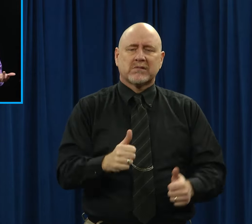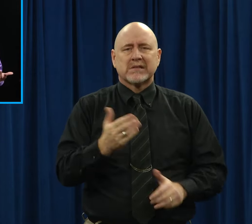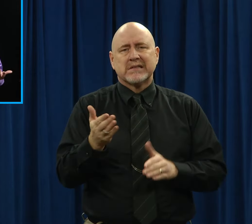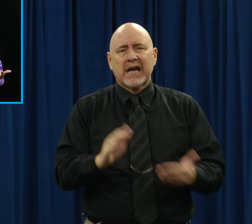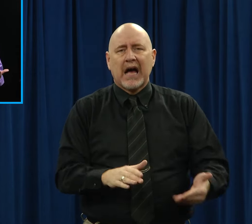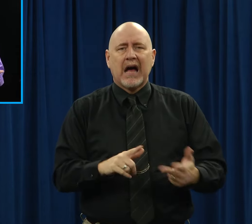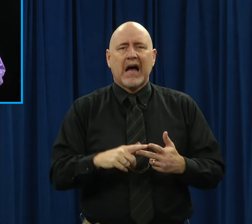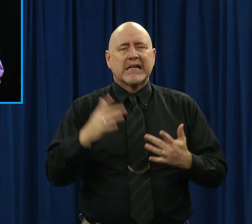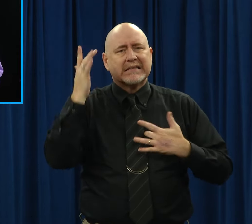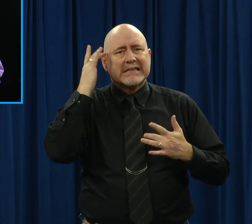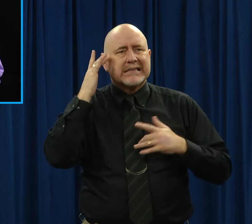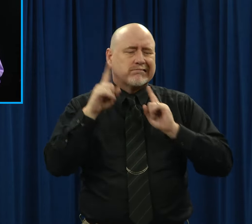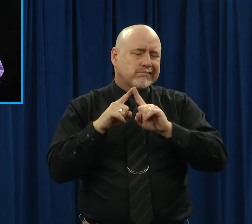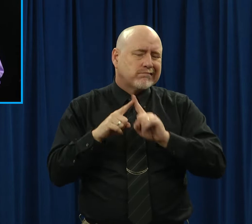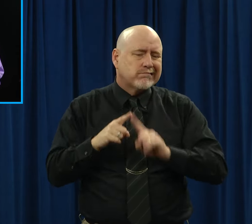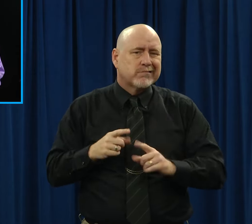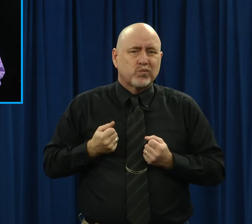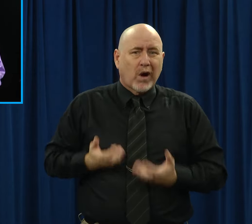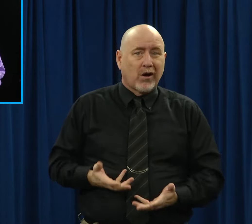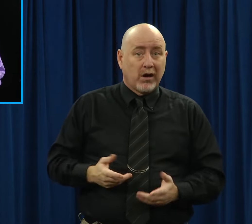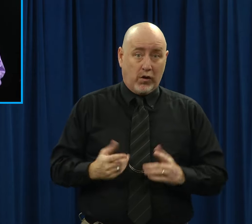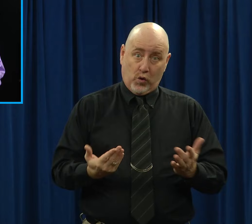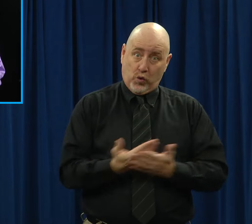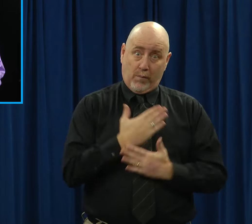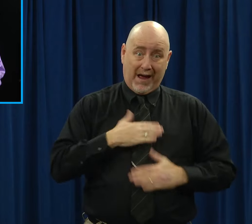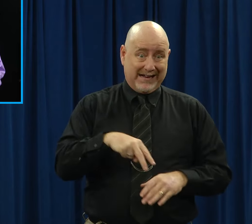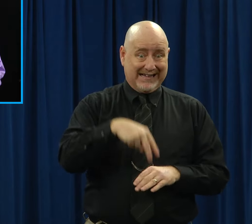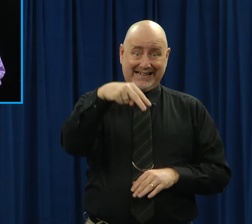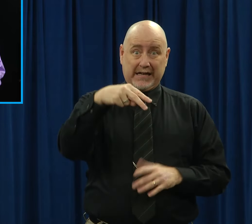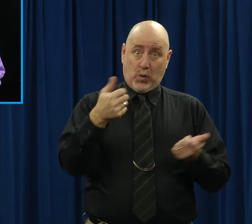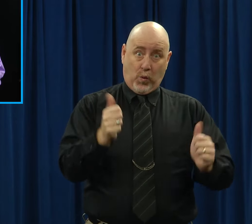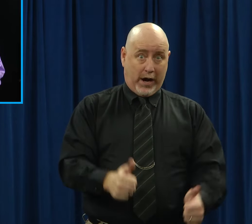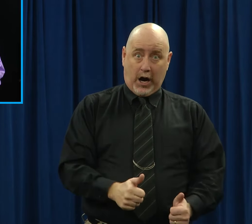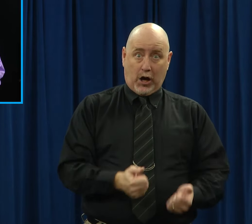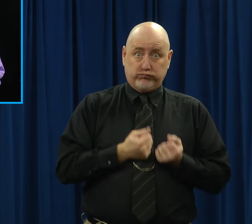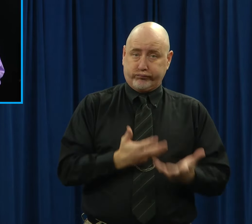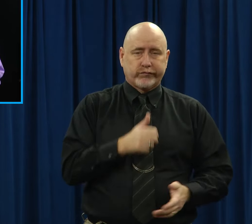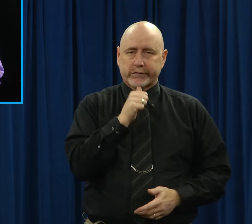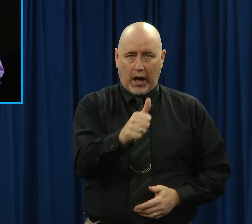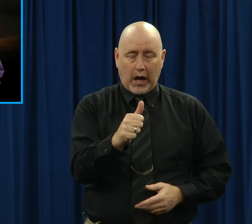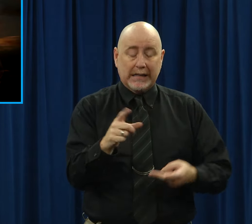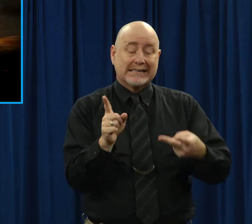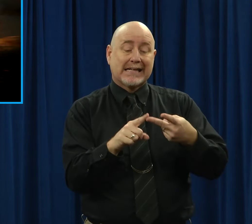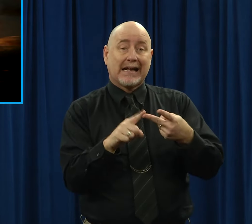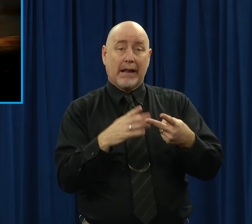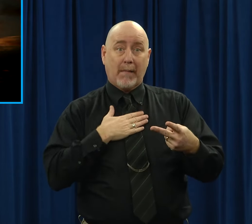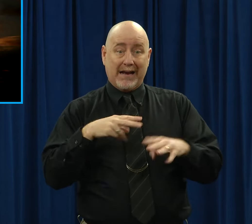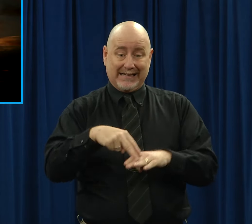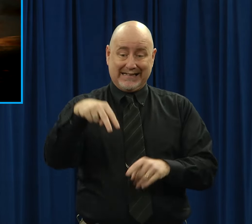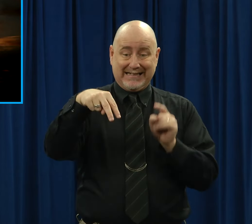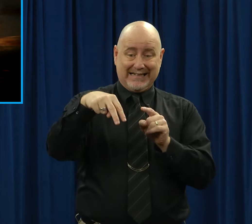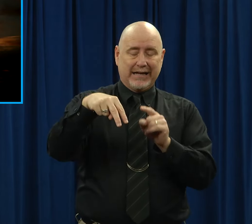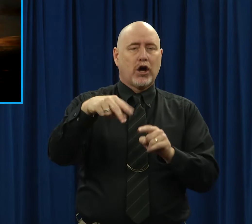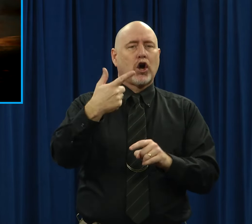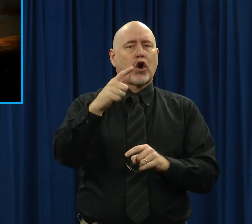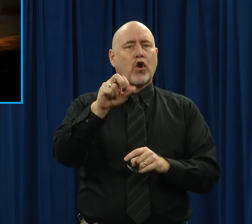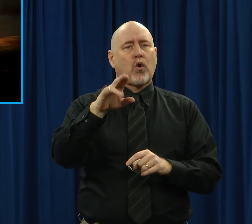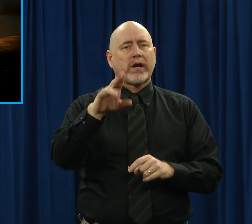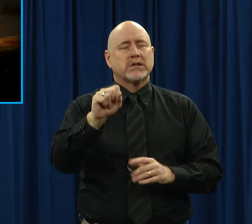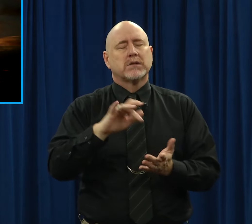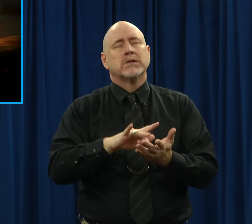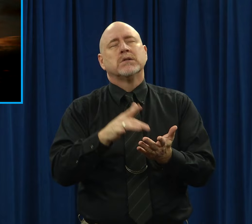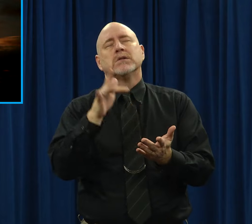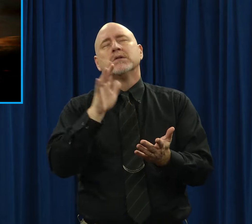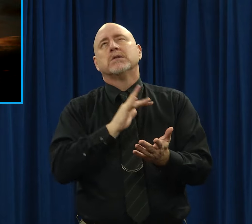to death. They get old, they wear out, but the new body, it won't wear out. Secondly, the resurrected body will be